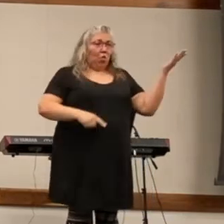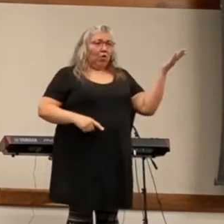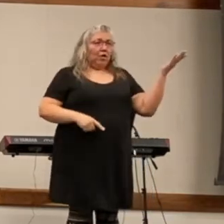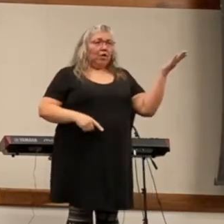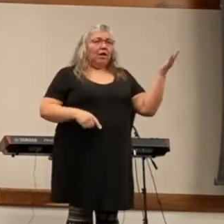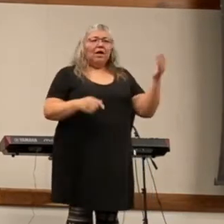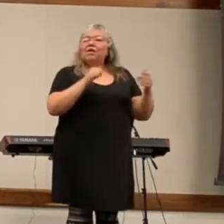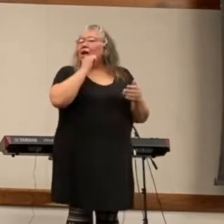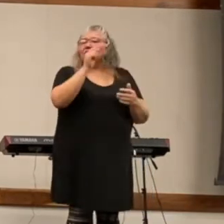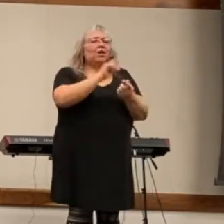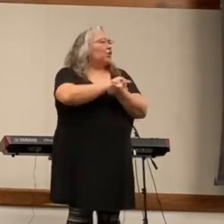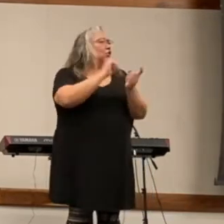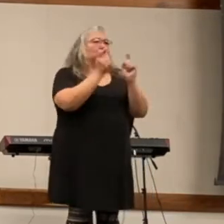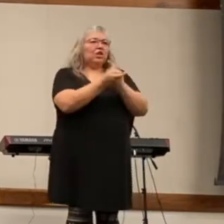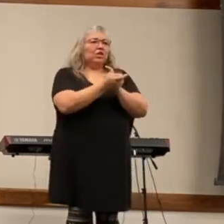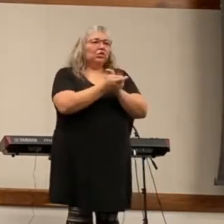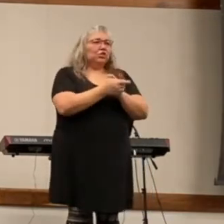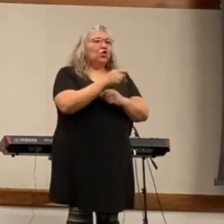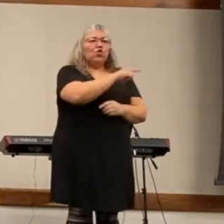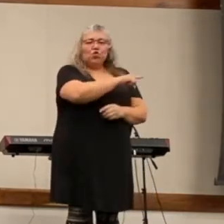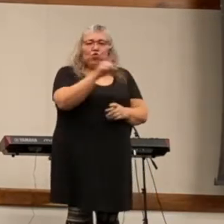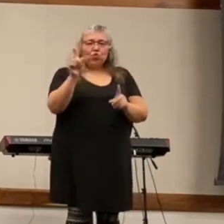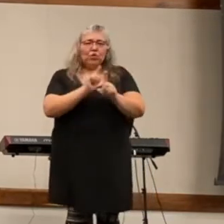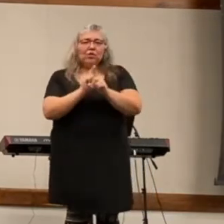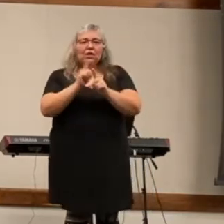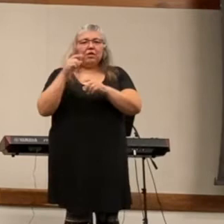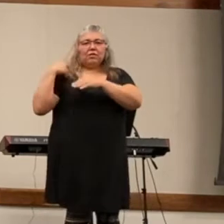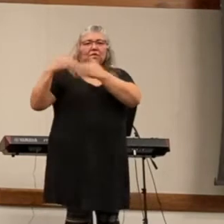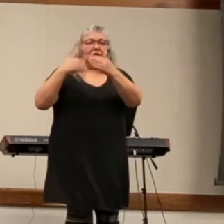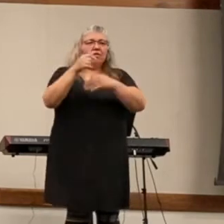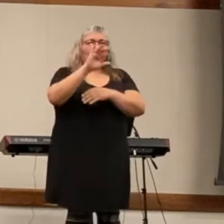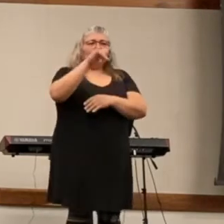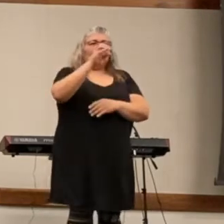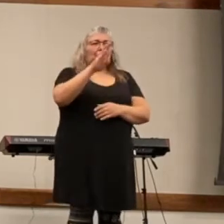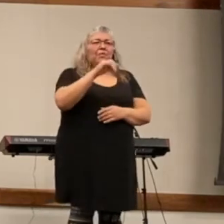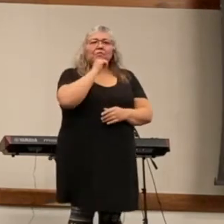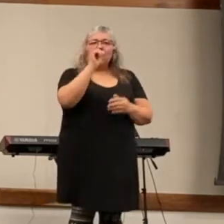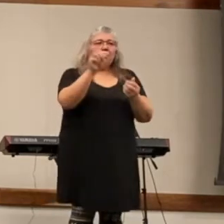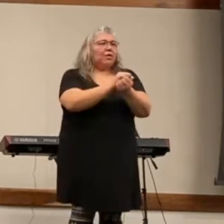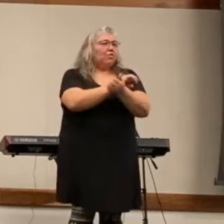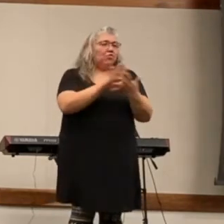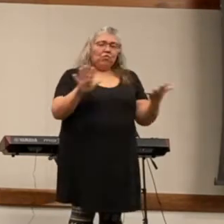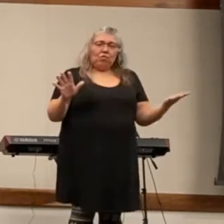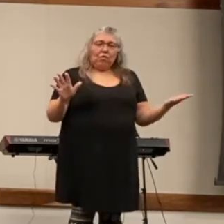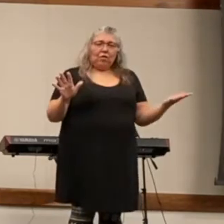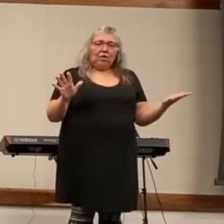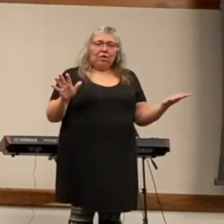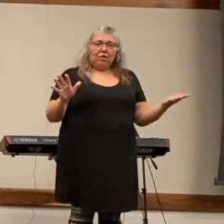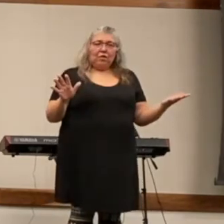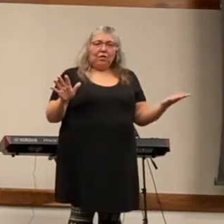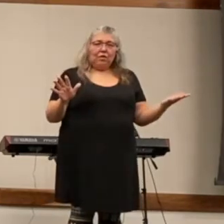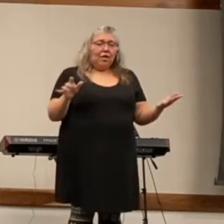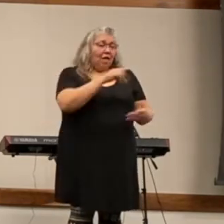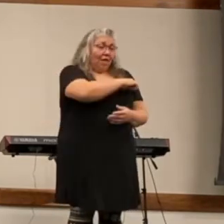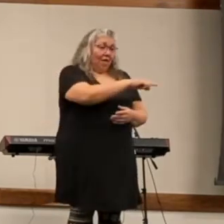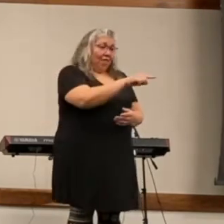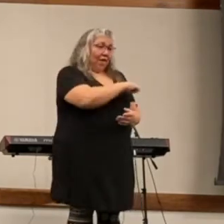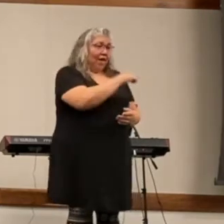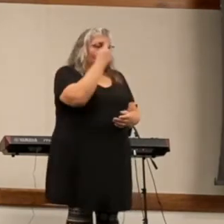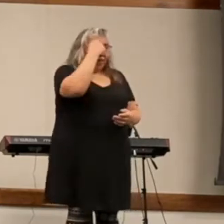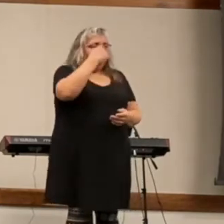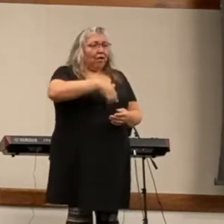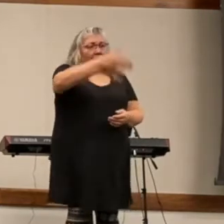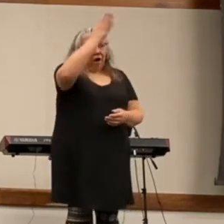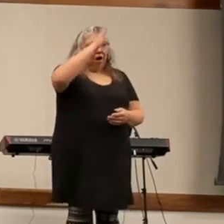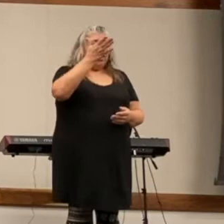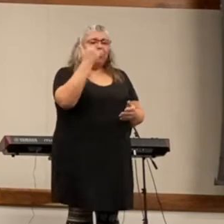Lord, have not changed, you descendants of Jacob have not been destroyed. They thought that God